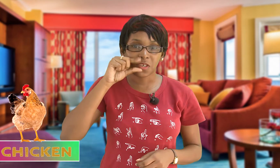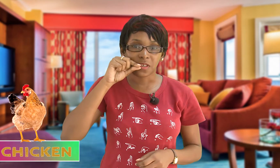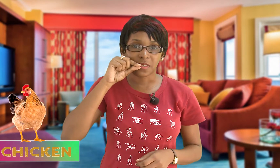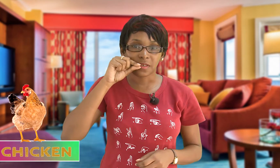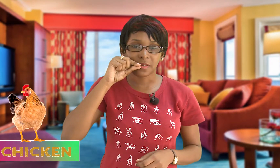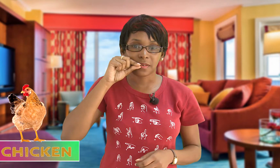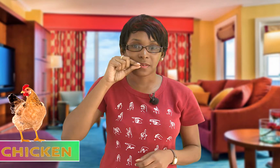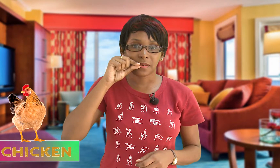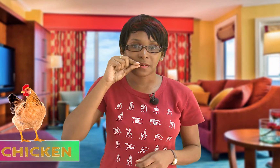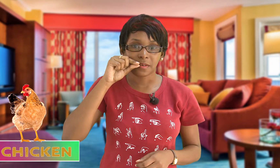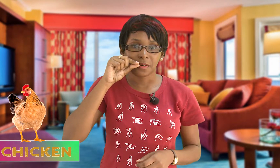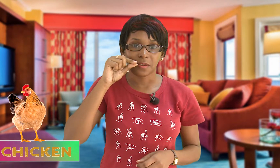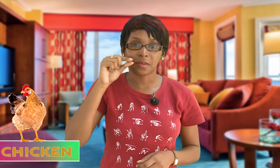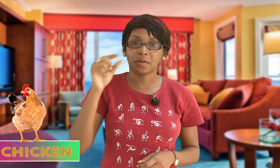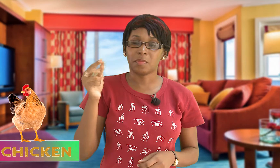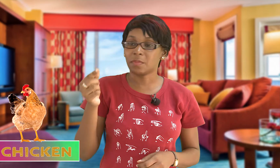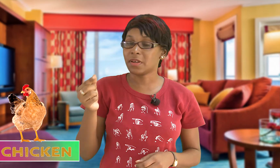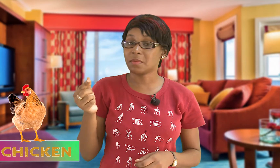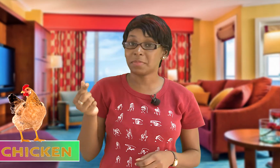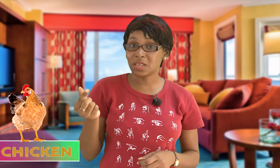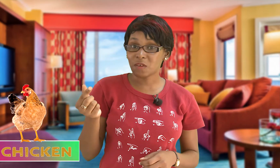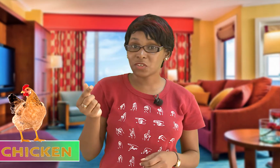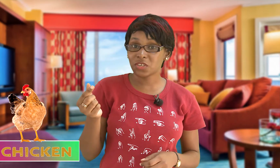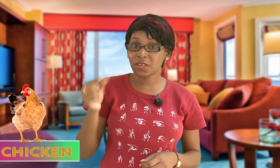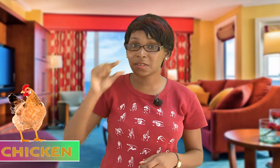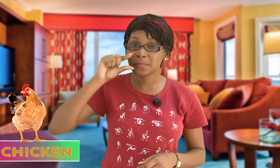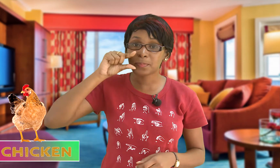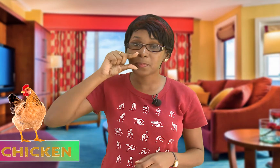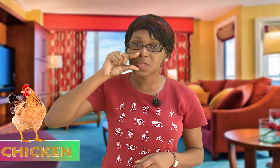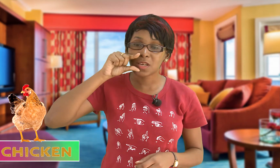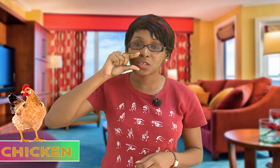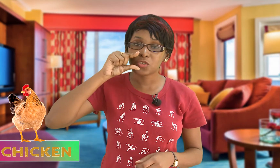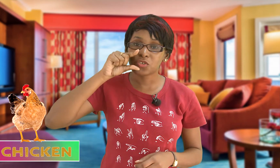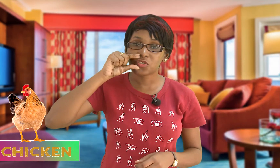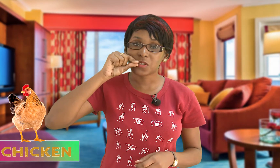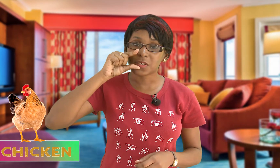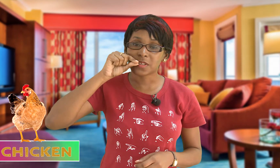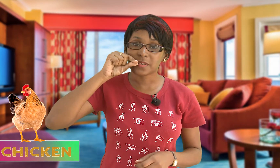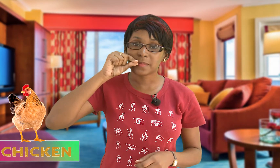Chicken. Remember the beak of a chicken? Chicken.